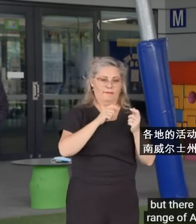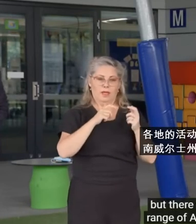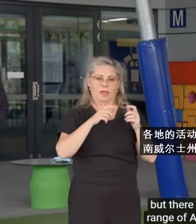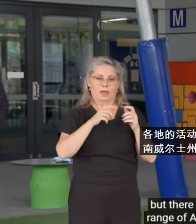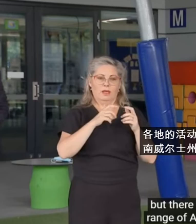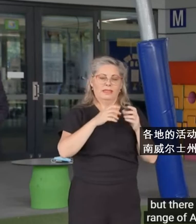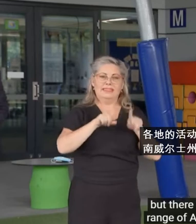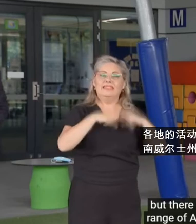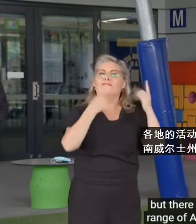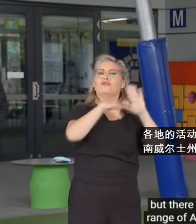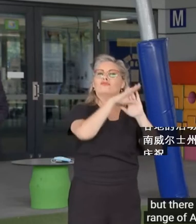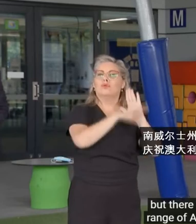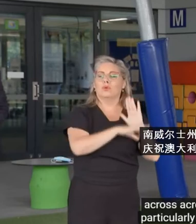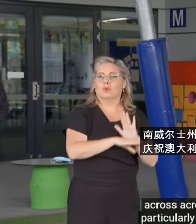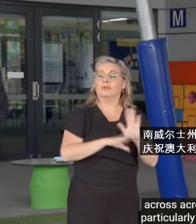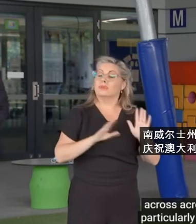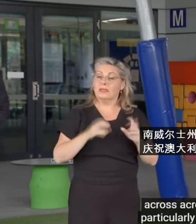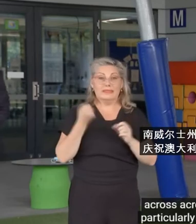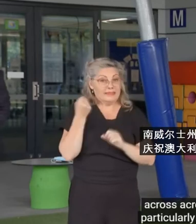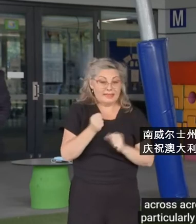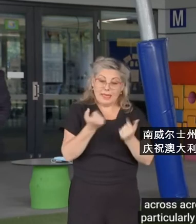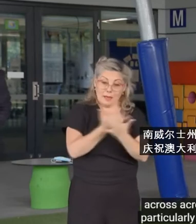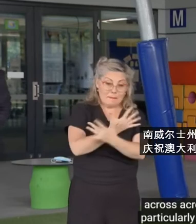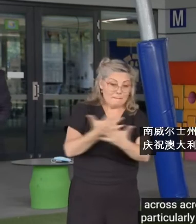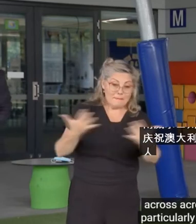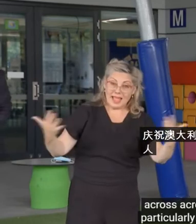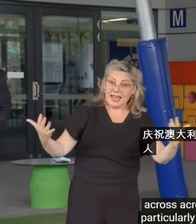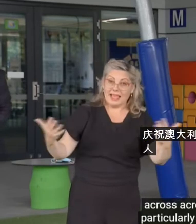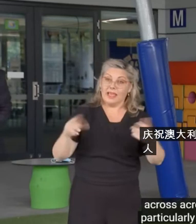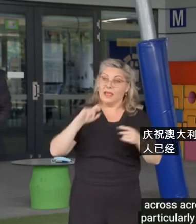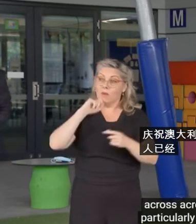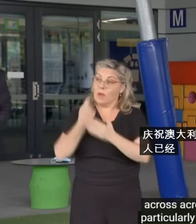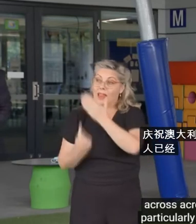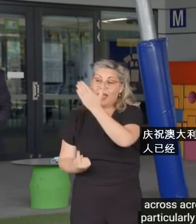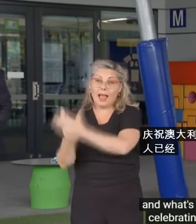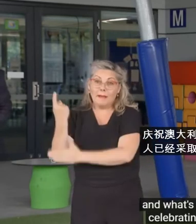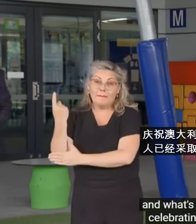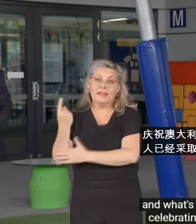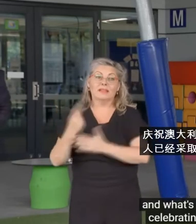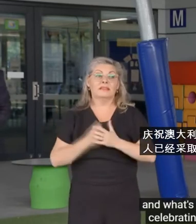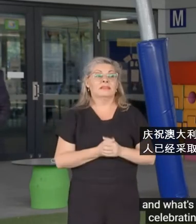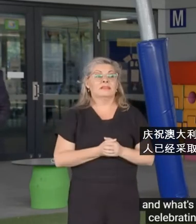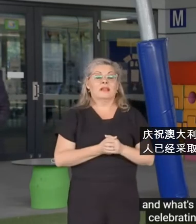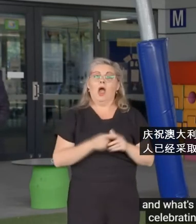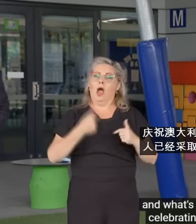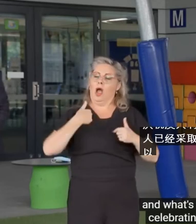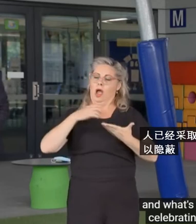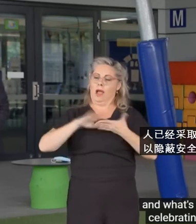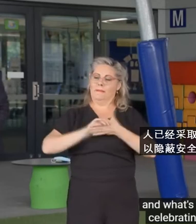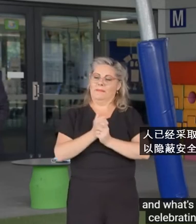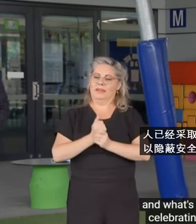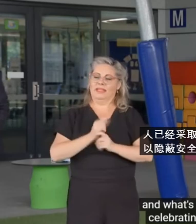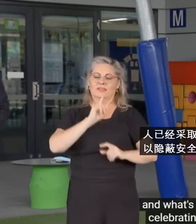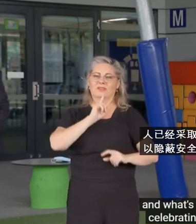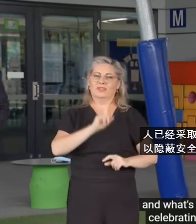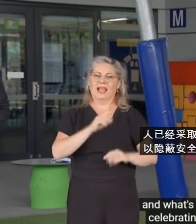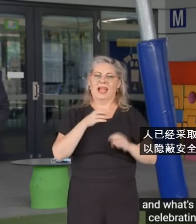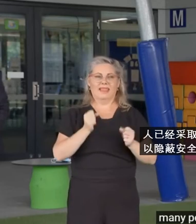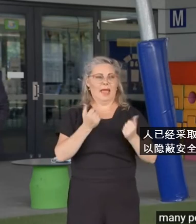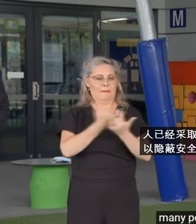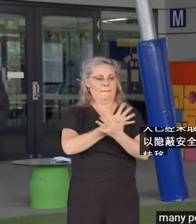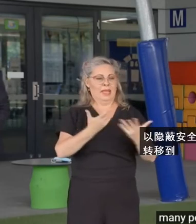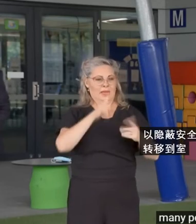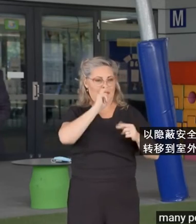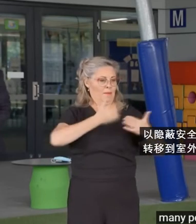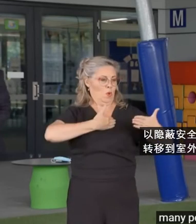Wales. And what's pleasing in terms of celebrating Australia Day, that many people have taken to organising events in a COVID-safe way,